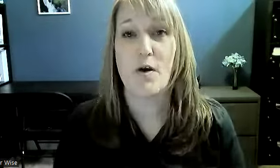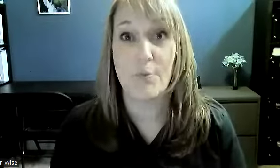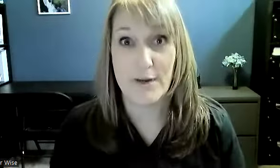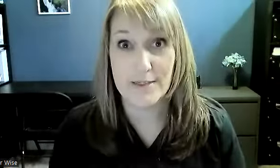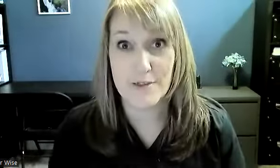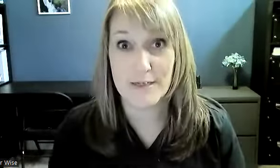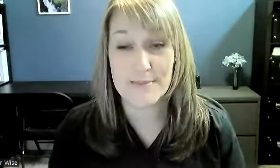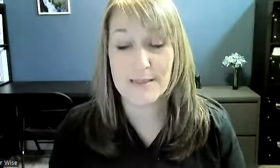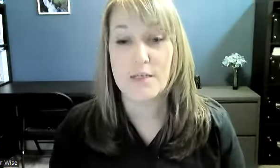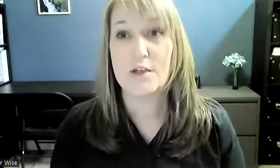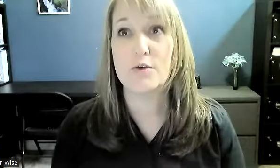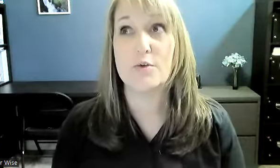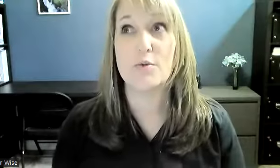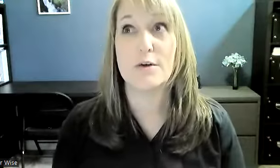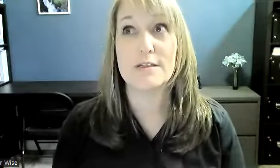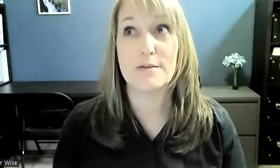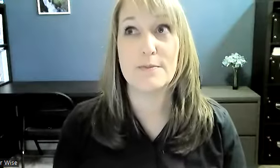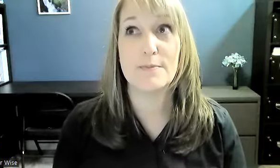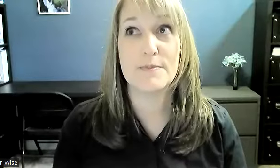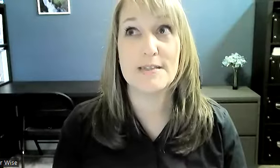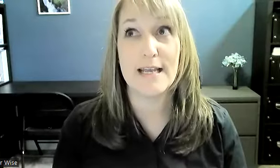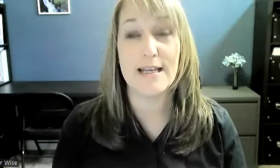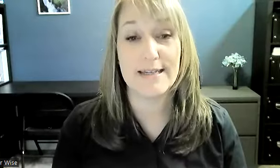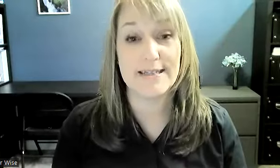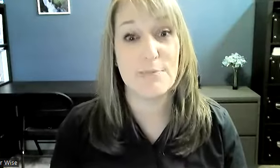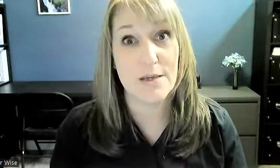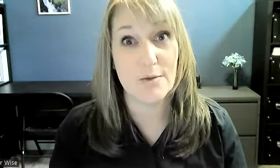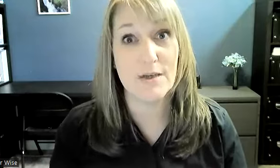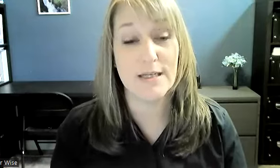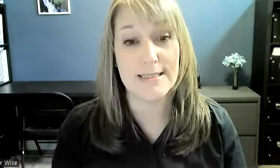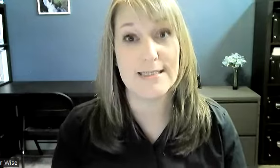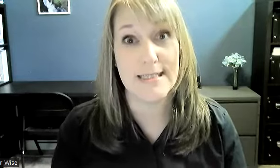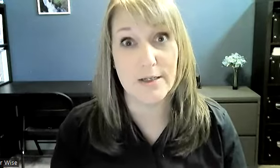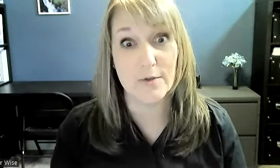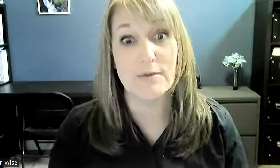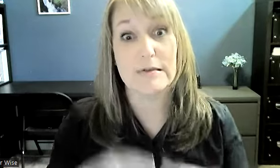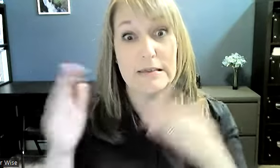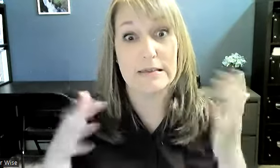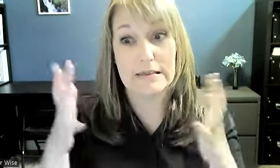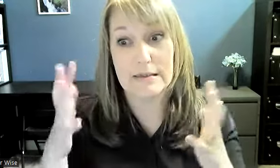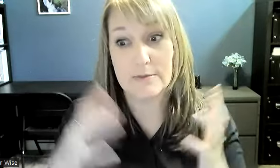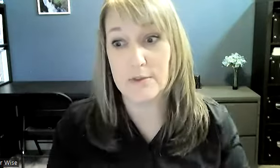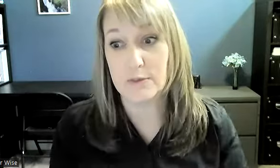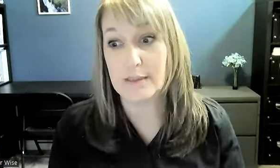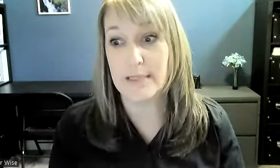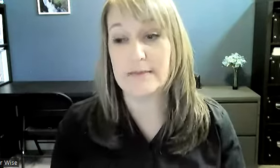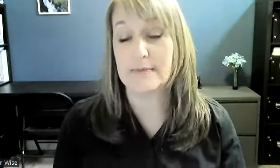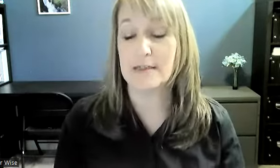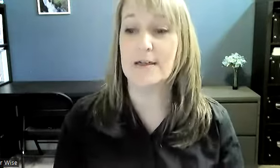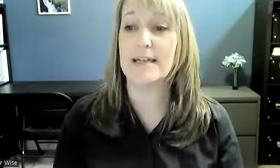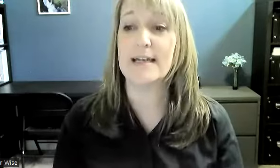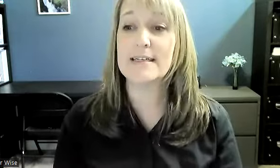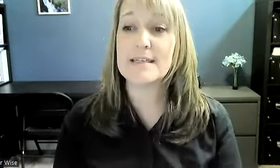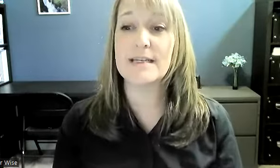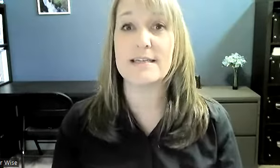open hand shapes. You want to say nice to meet you, not nice to date you, unless that's what you really mean. All right, next sign is